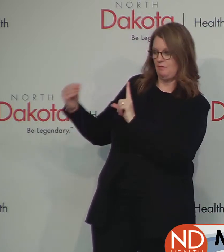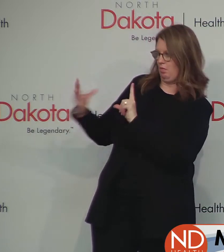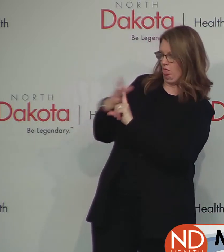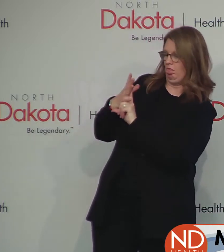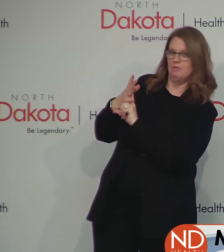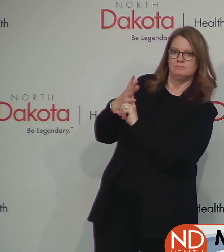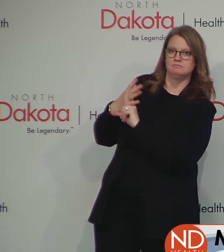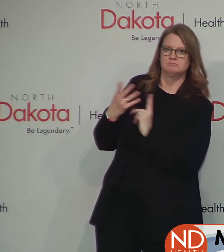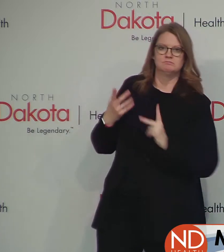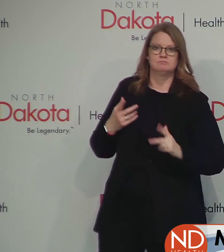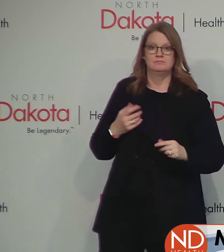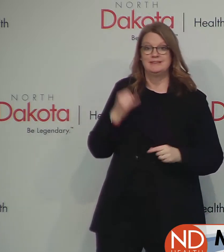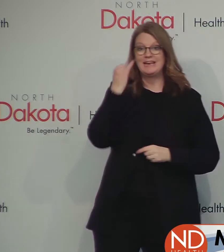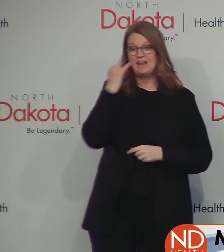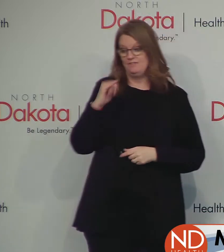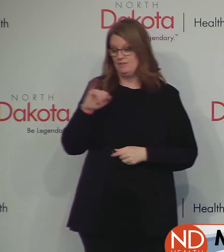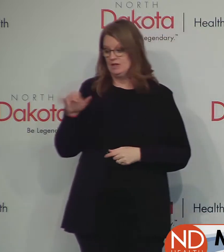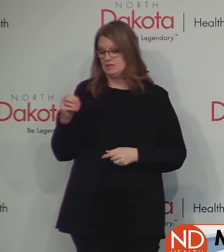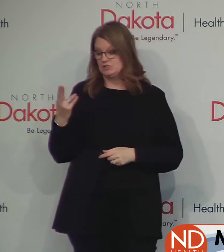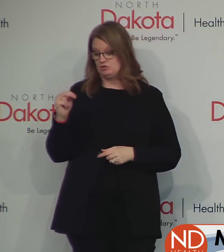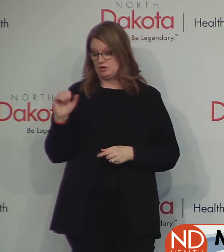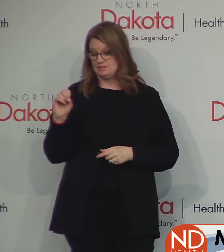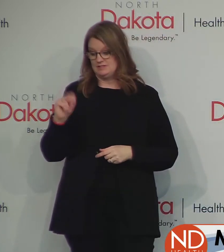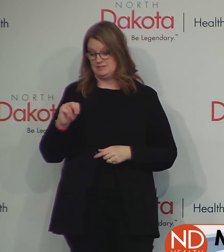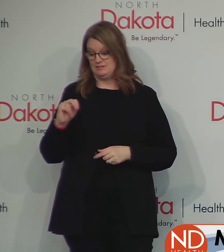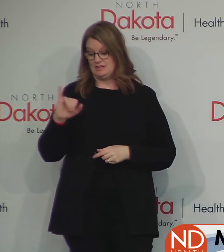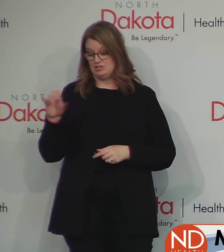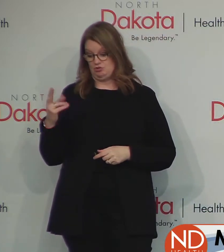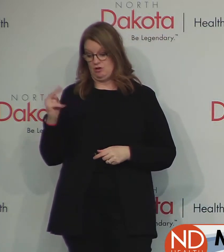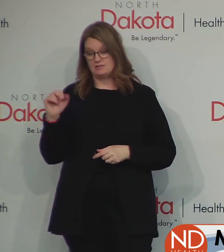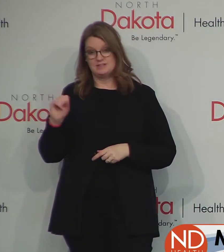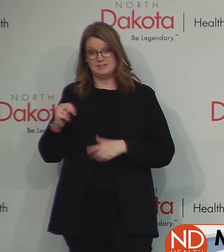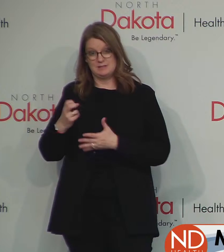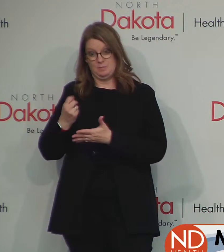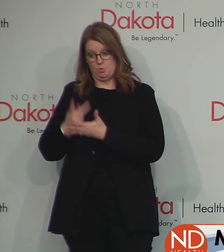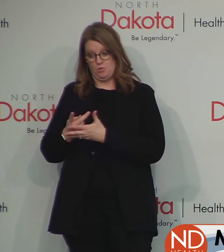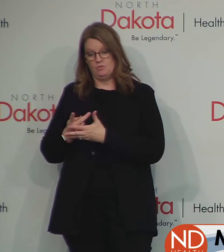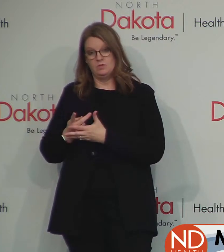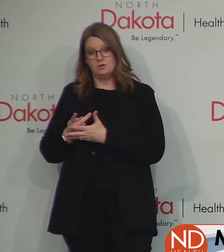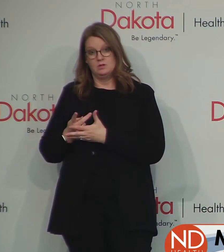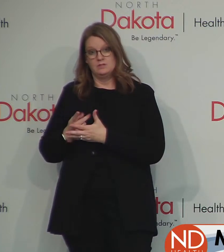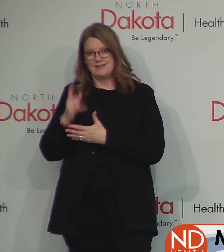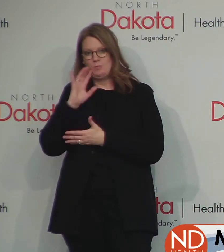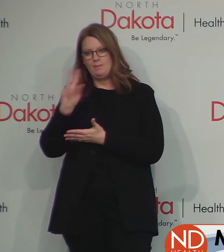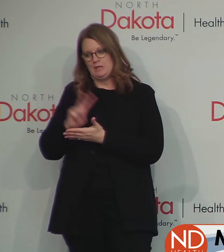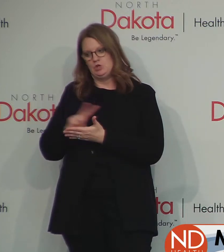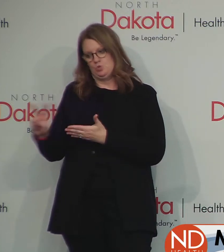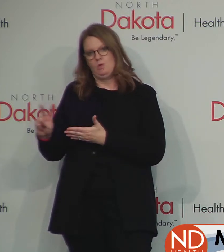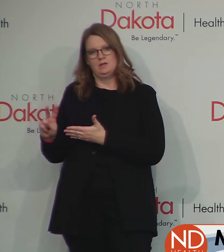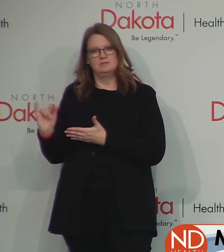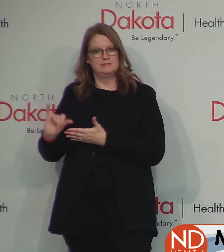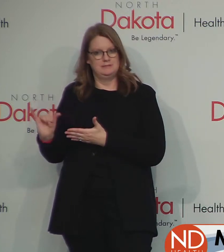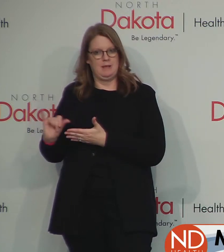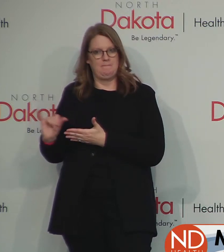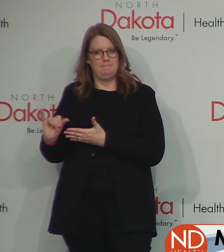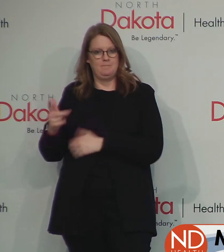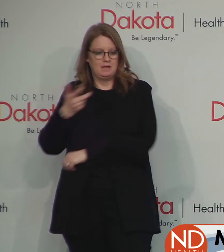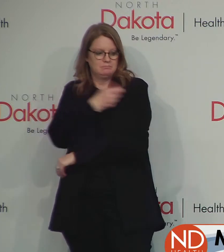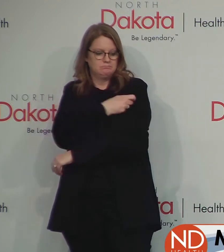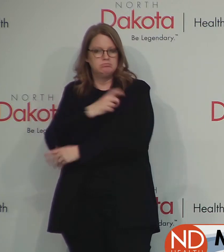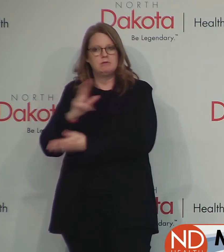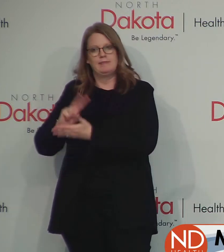And if Johnson & Johnson is approved, even if that's a single dose vaccine, it'll be 2 weeks after the single dose